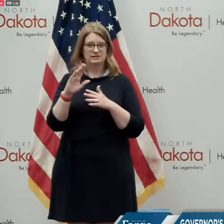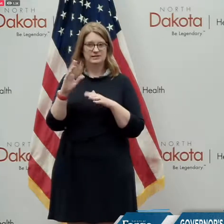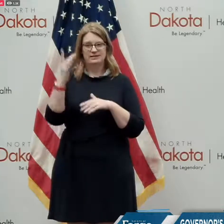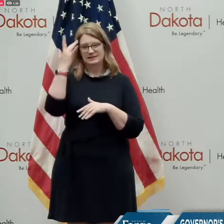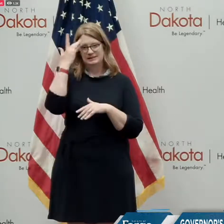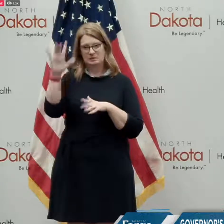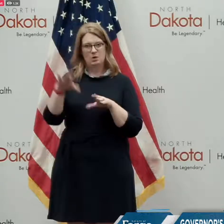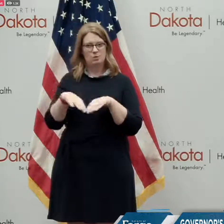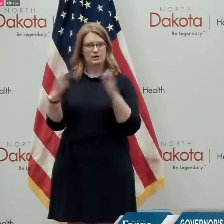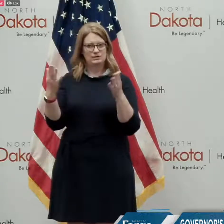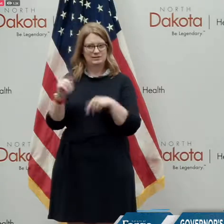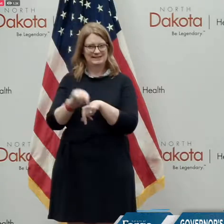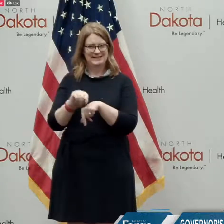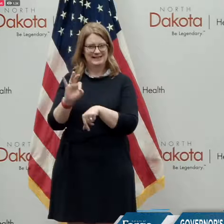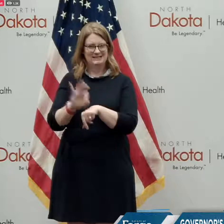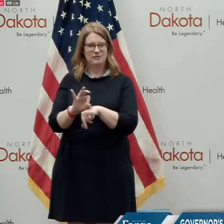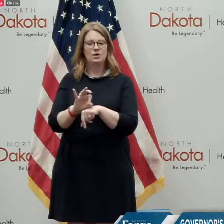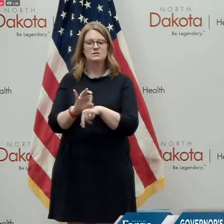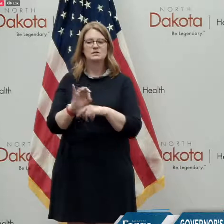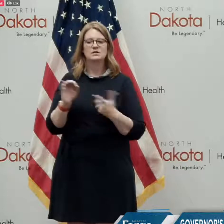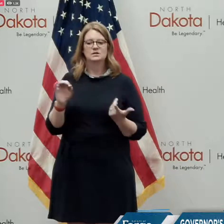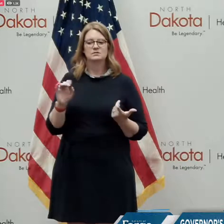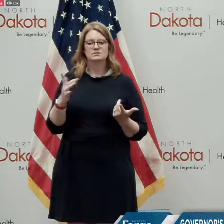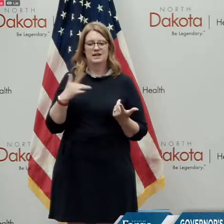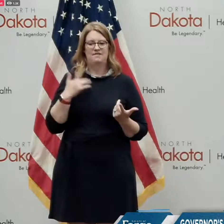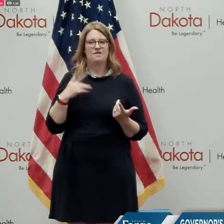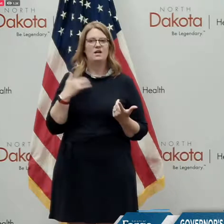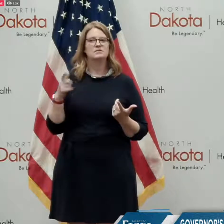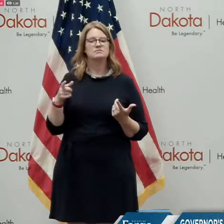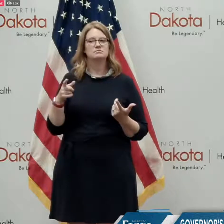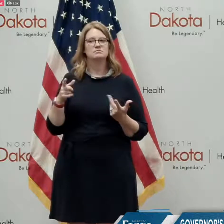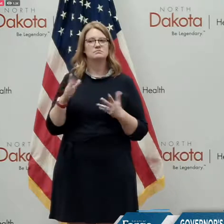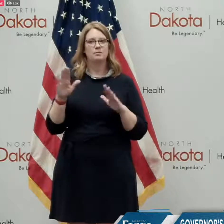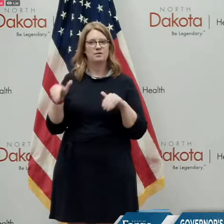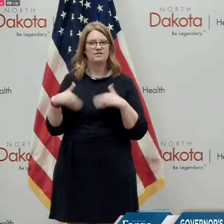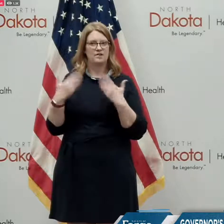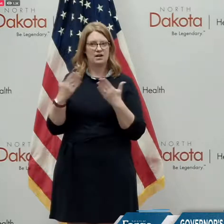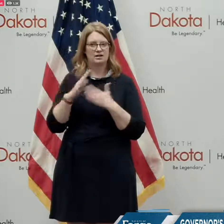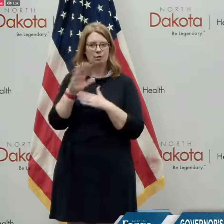Force went into the idea that they're going to deliver all classes